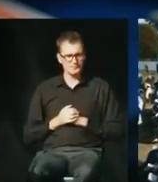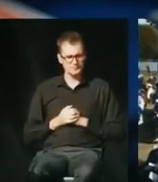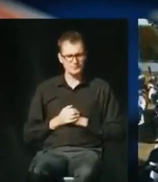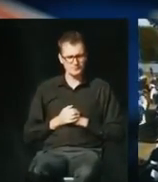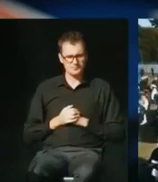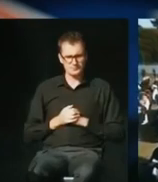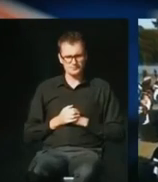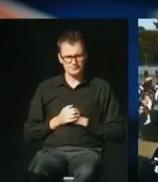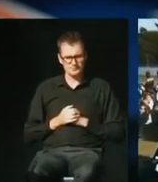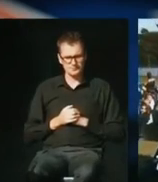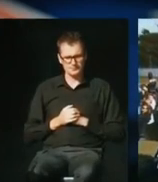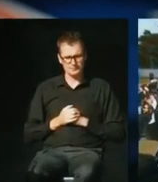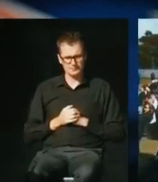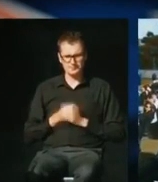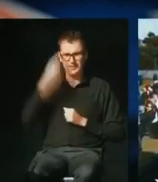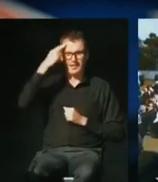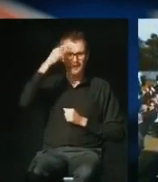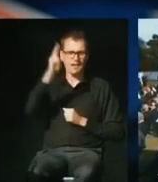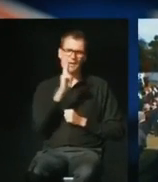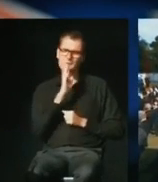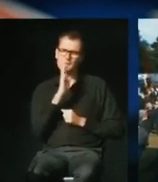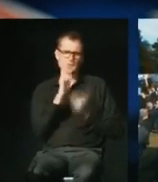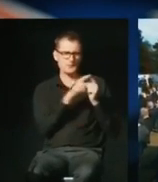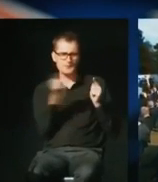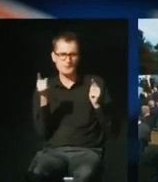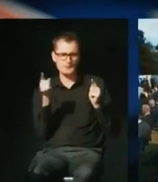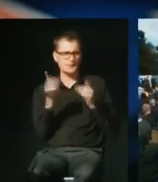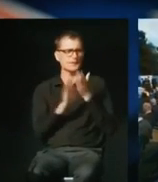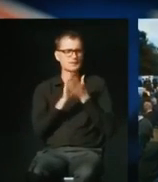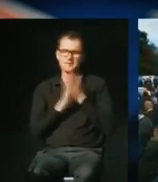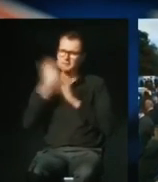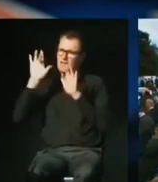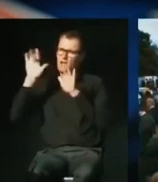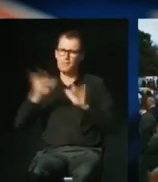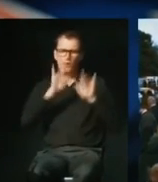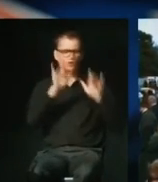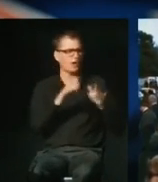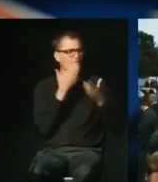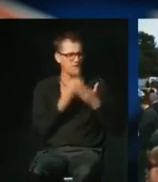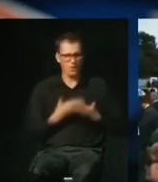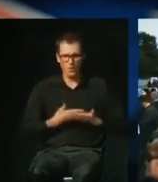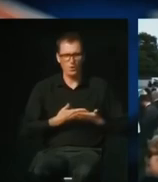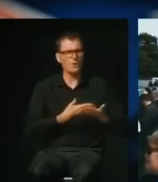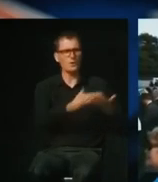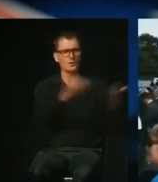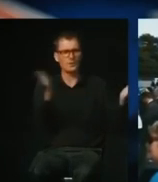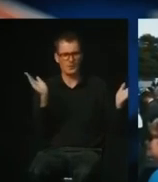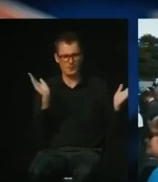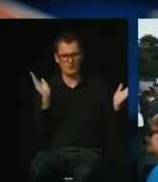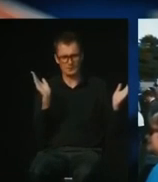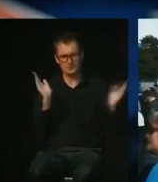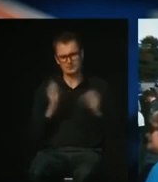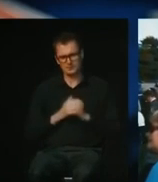titled Rahmatul Lil Alameen, mercy for the worlds. Allah says about